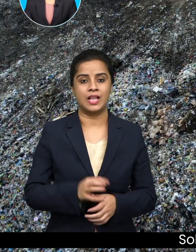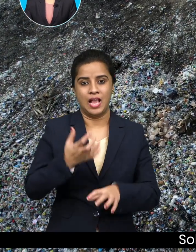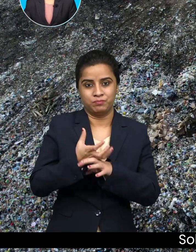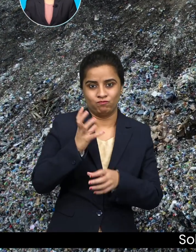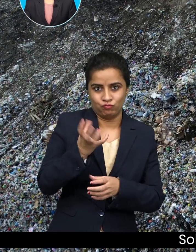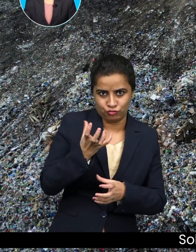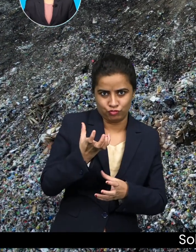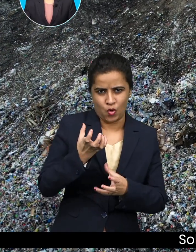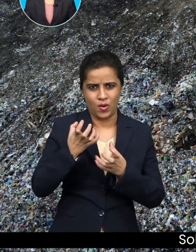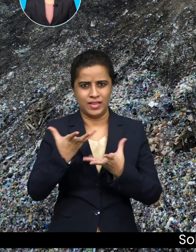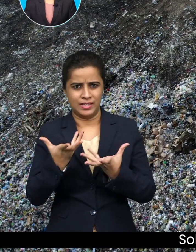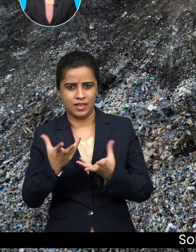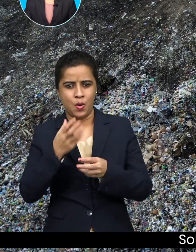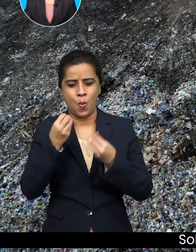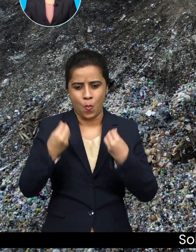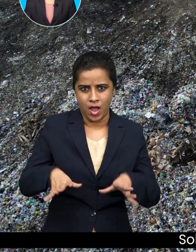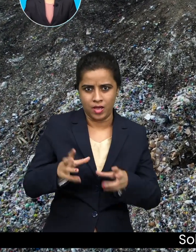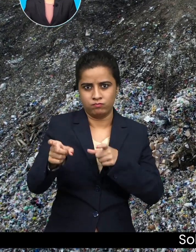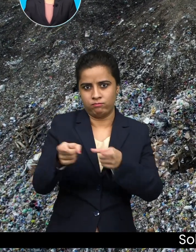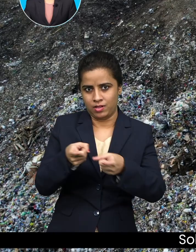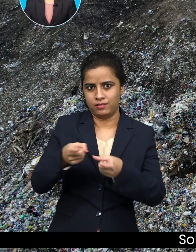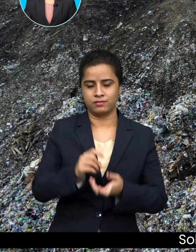Solid waste management.